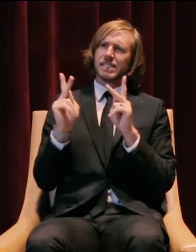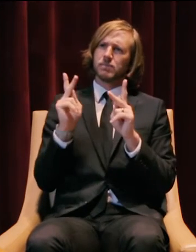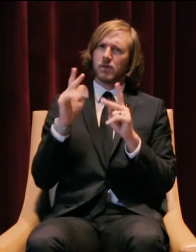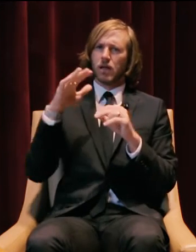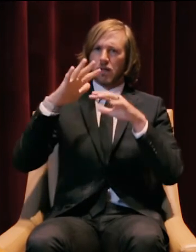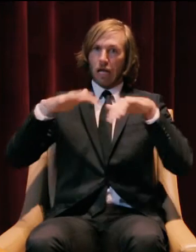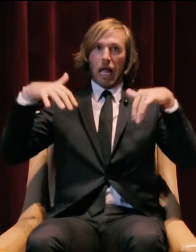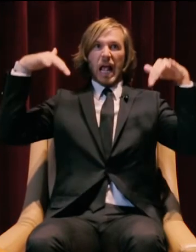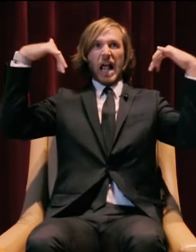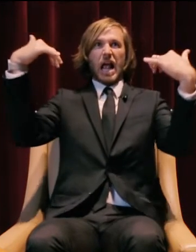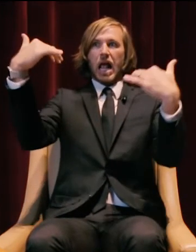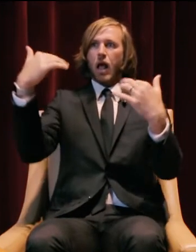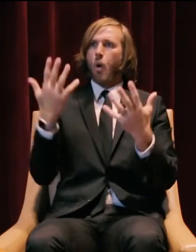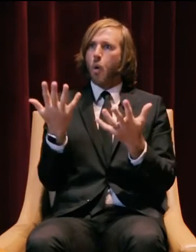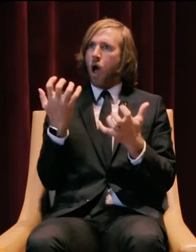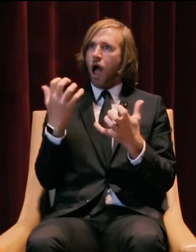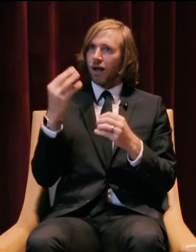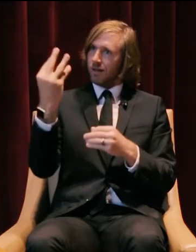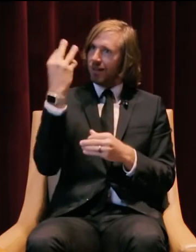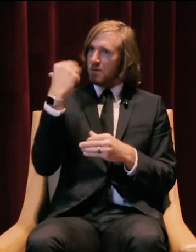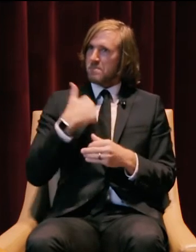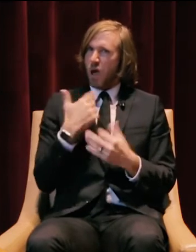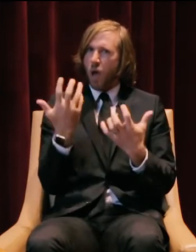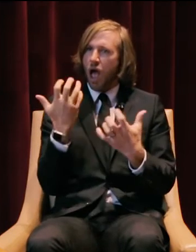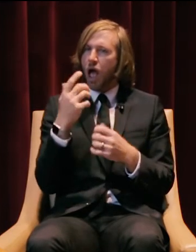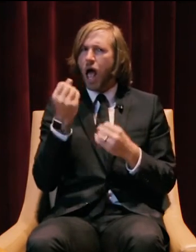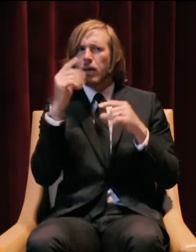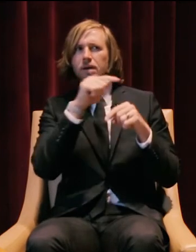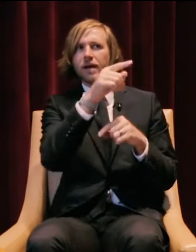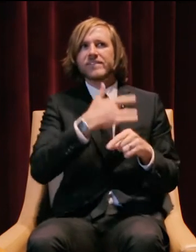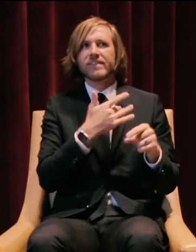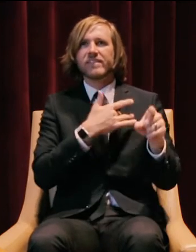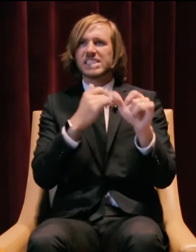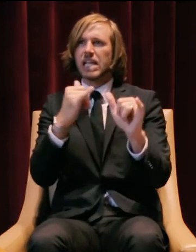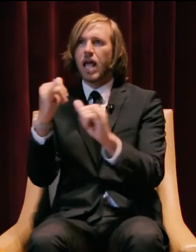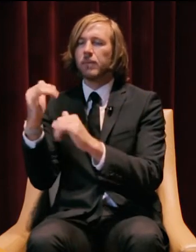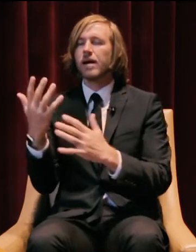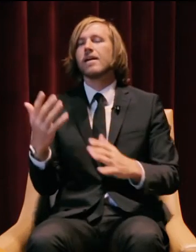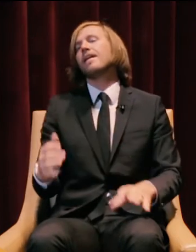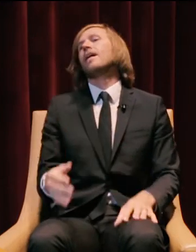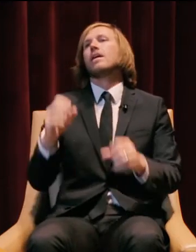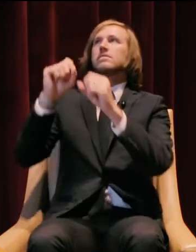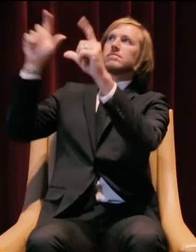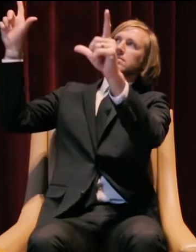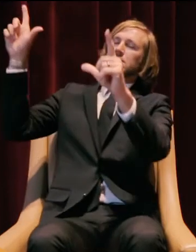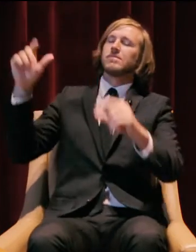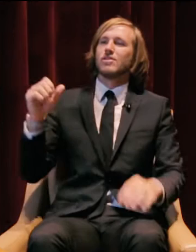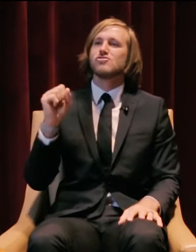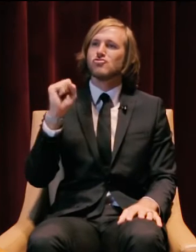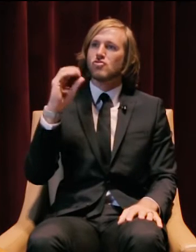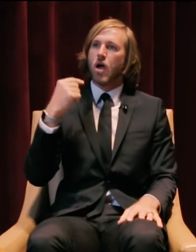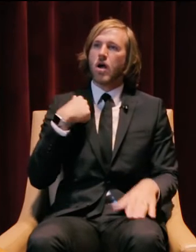in the arena wanted the camera to come to them to be uploaded on the Jumbotron? And so we